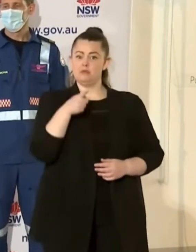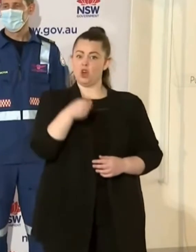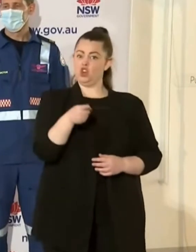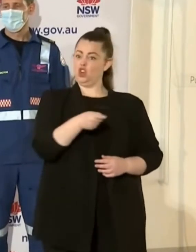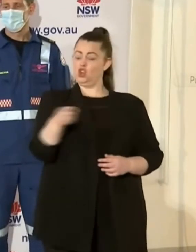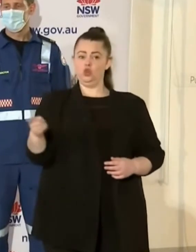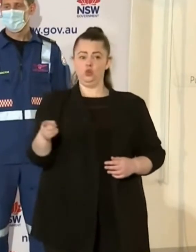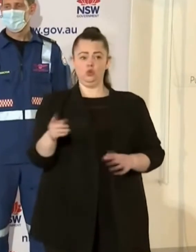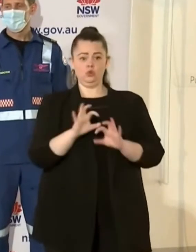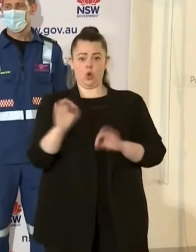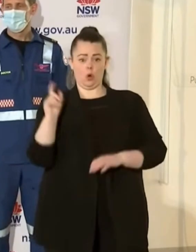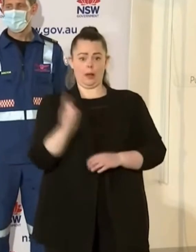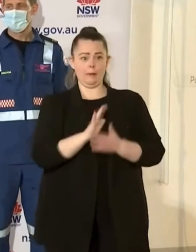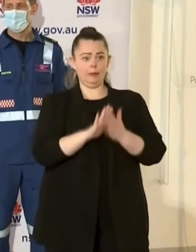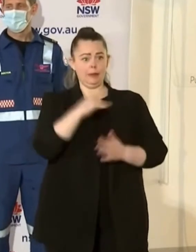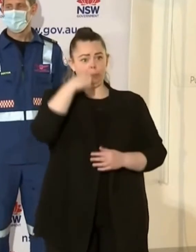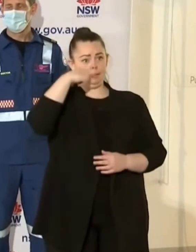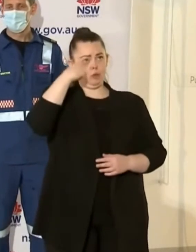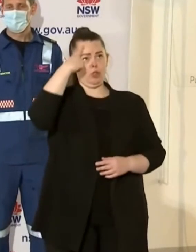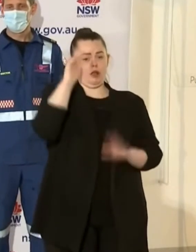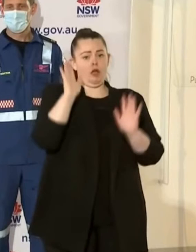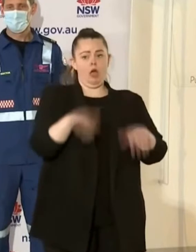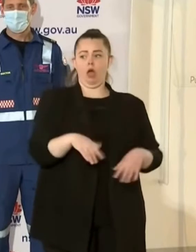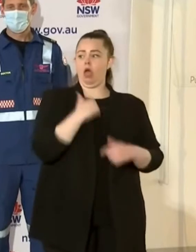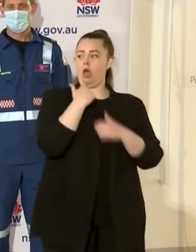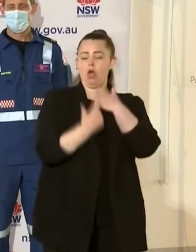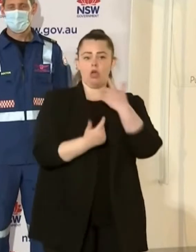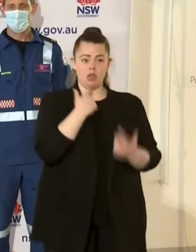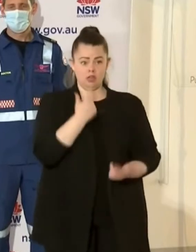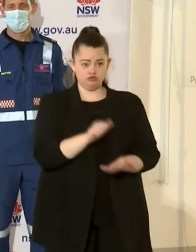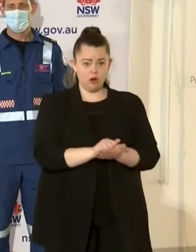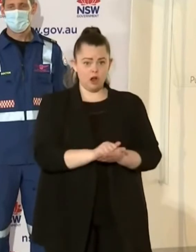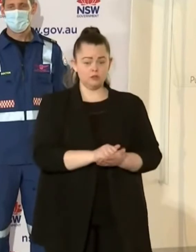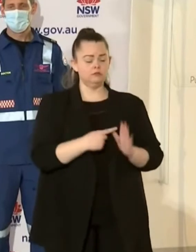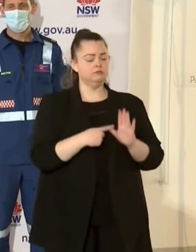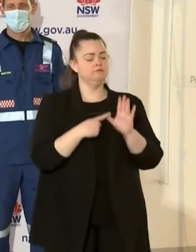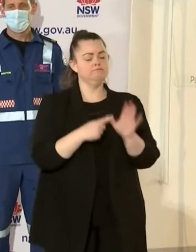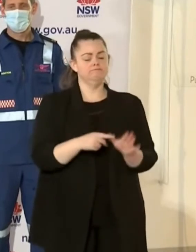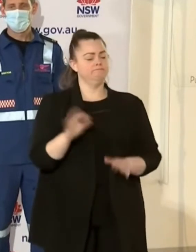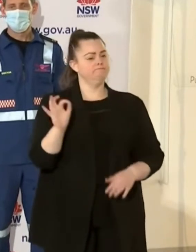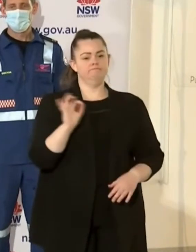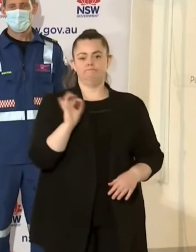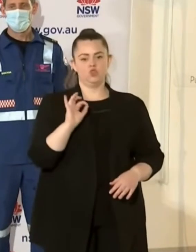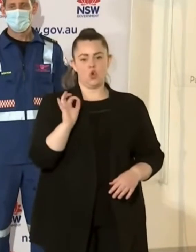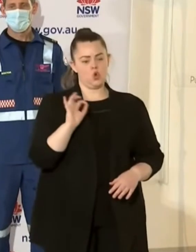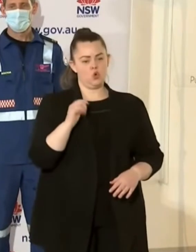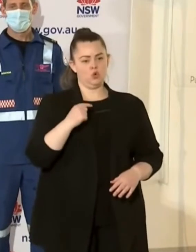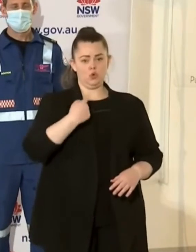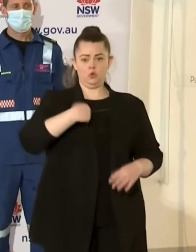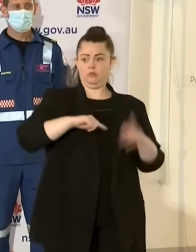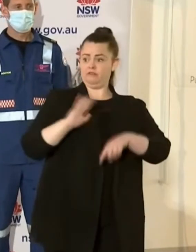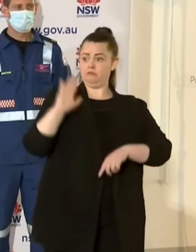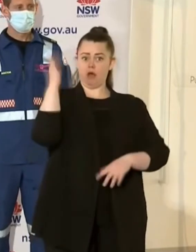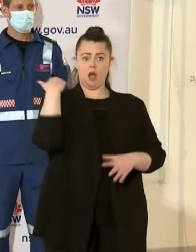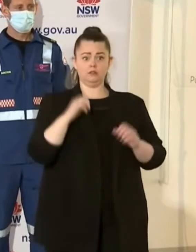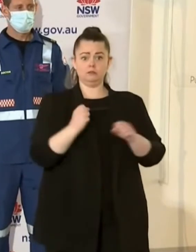a similar issue, and we couldn't think of any jurisdiction in the world where this occurs. Our jurisdiction has been the one that has done it, and we will continue to do